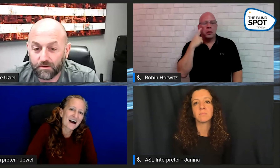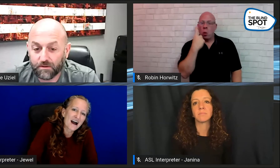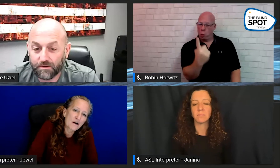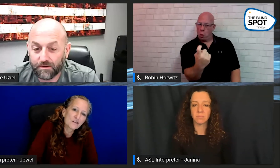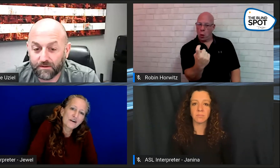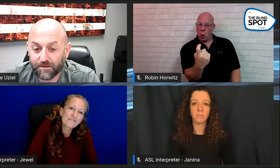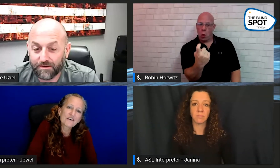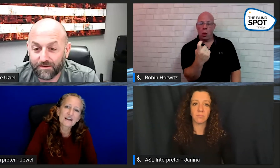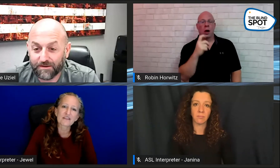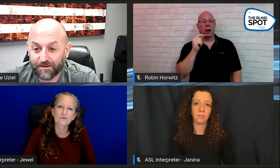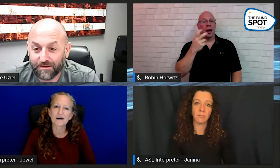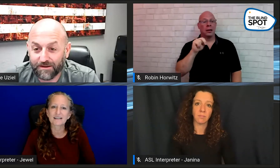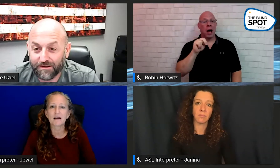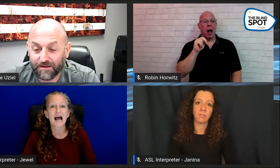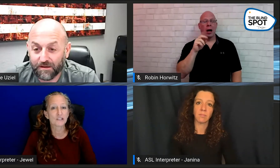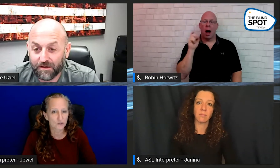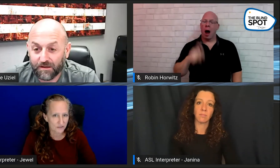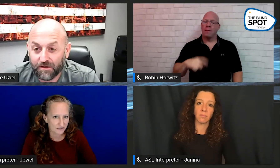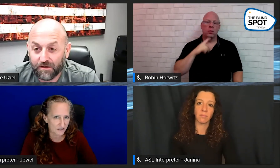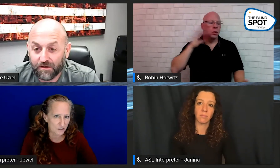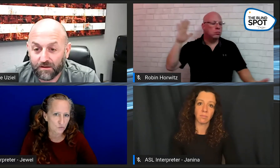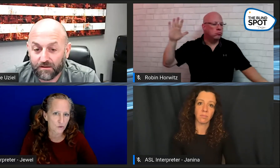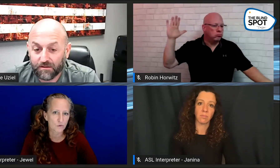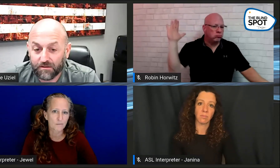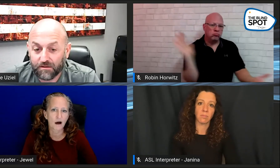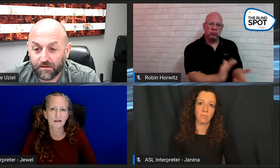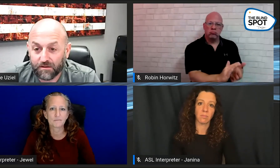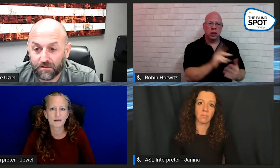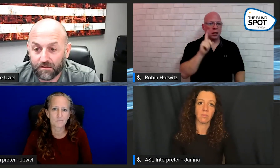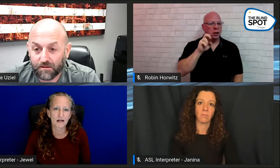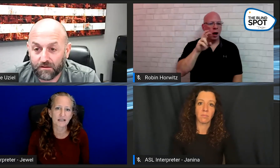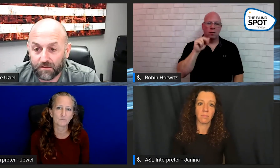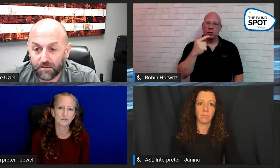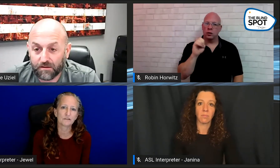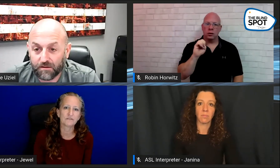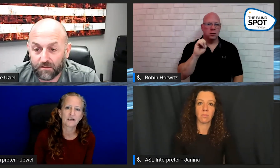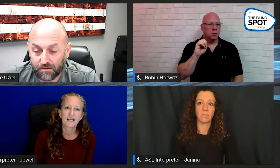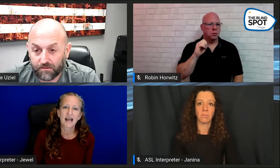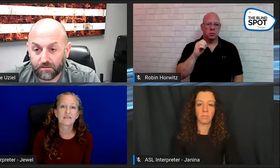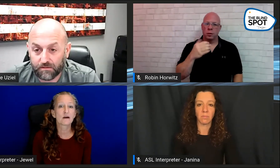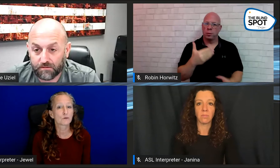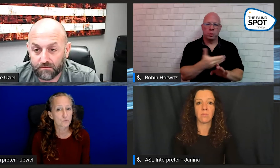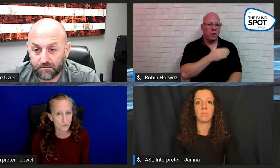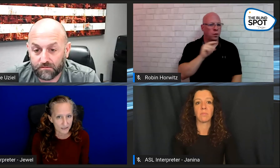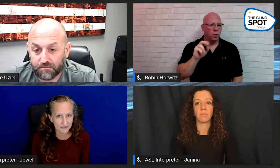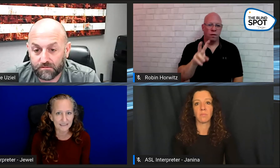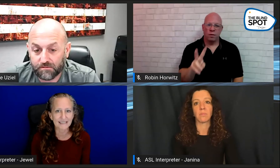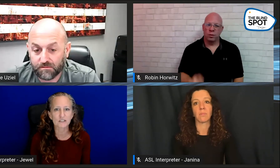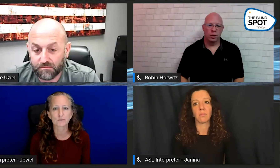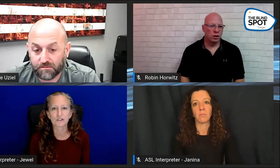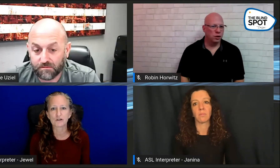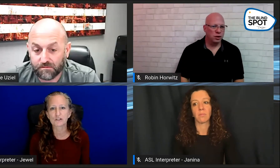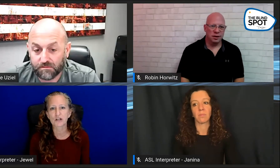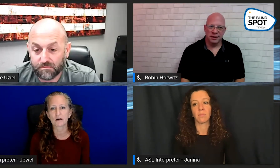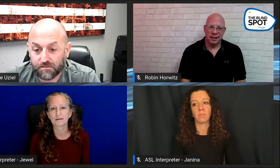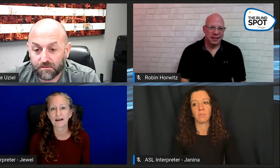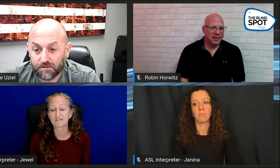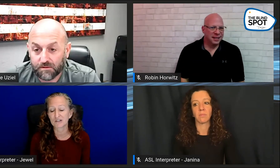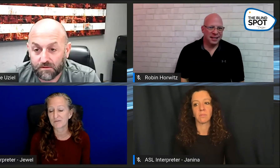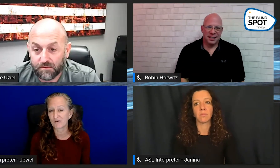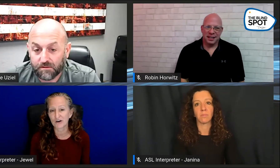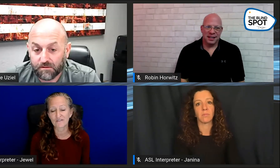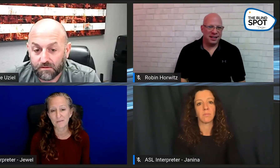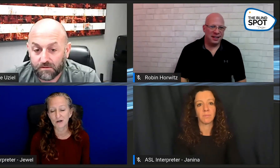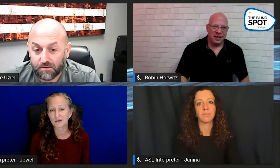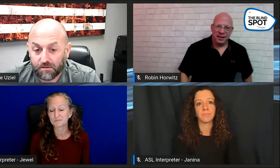know, I'll look for another one. I do think that there's one more parabolic move, and then we really need to reduce our